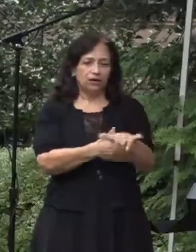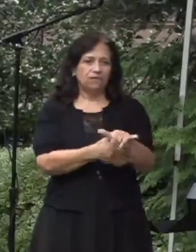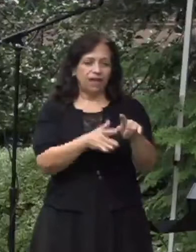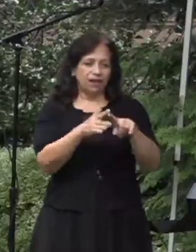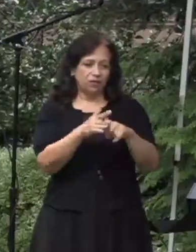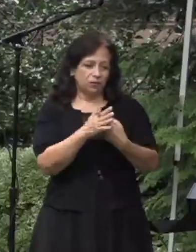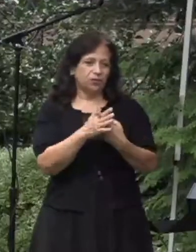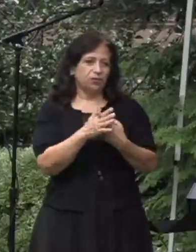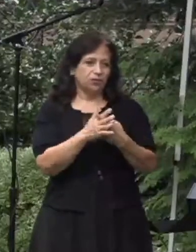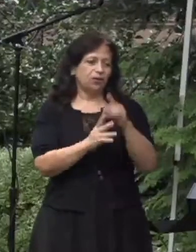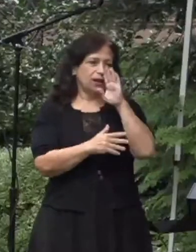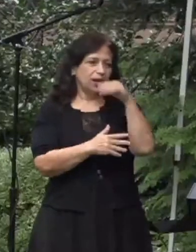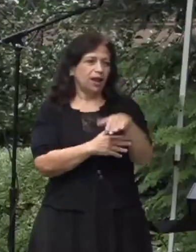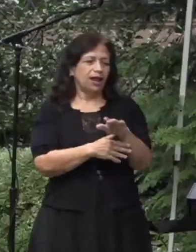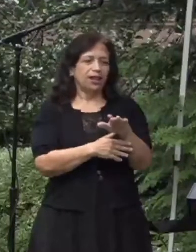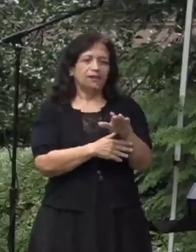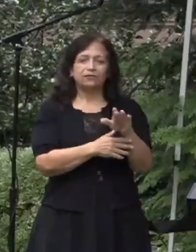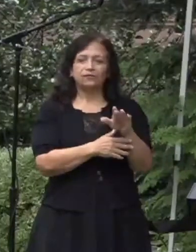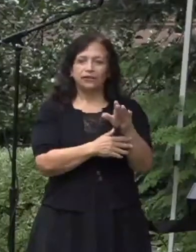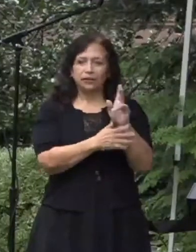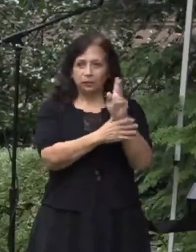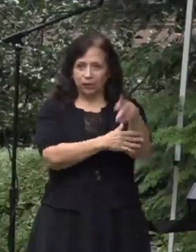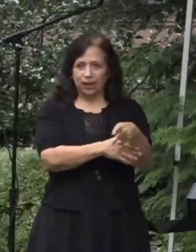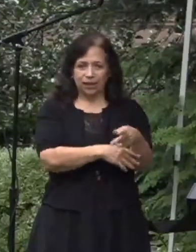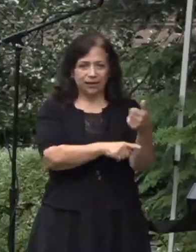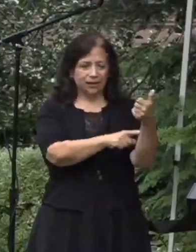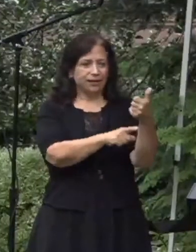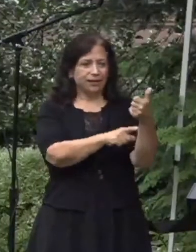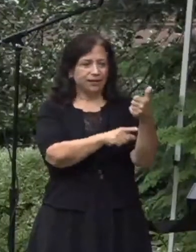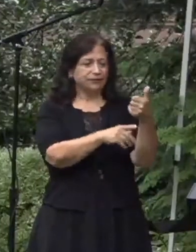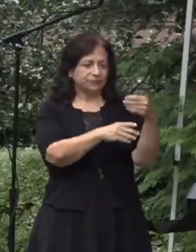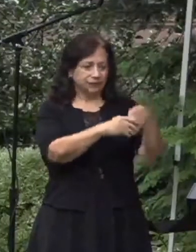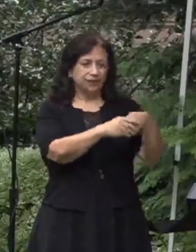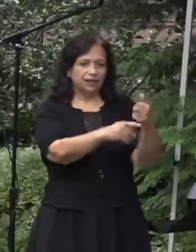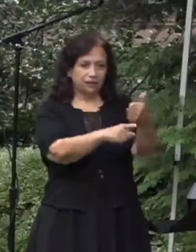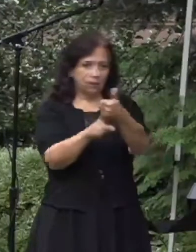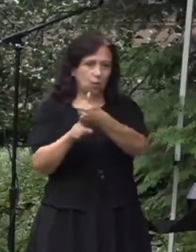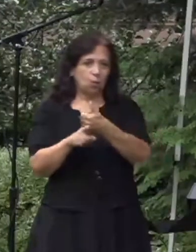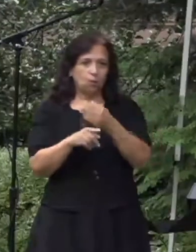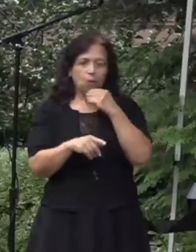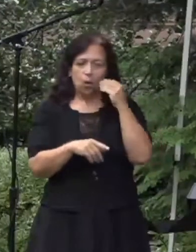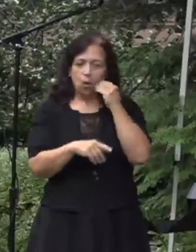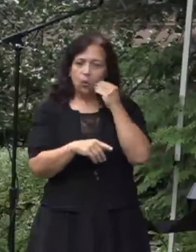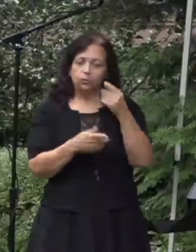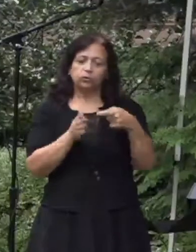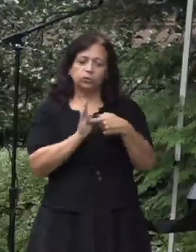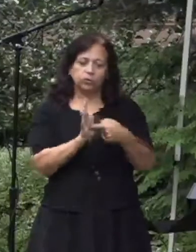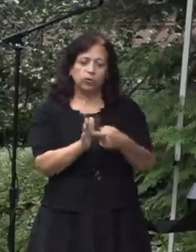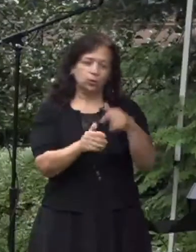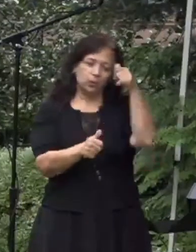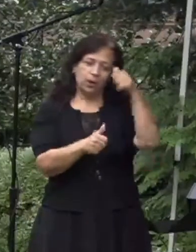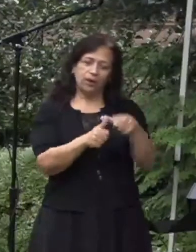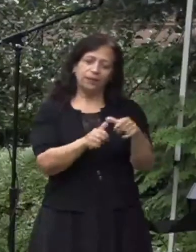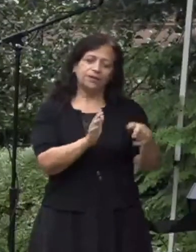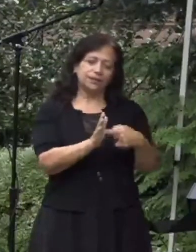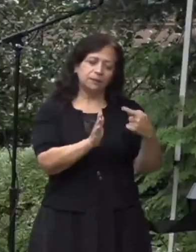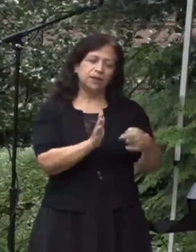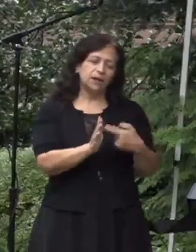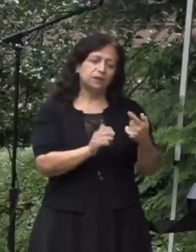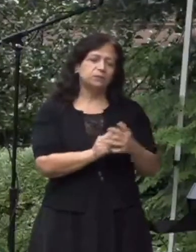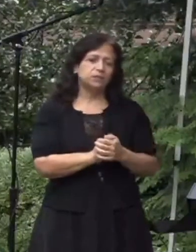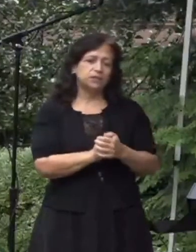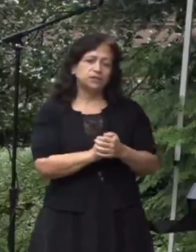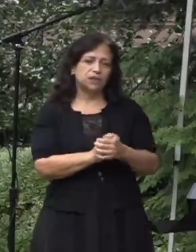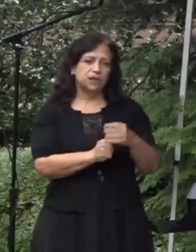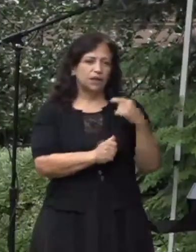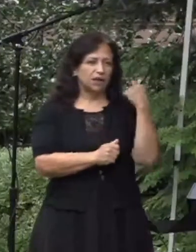original elephant ear plant in their own home, to serve as a reminder that sometimes